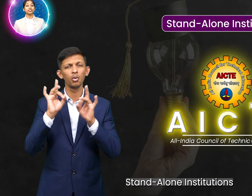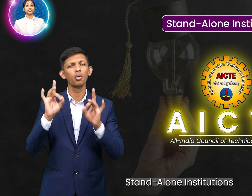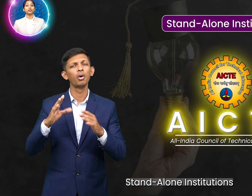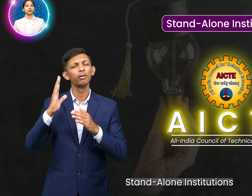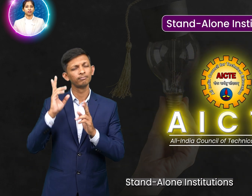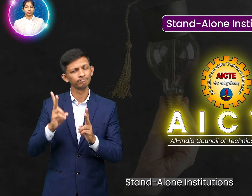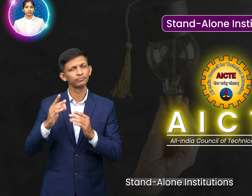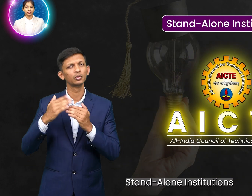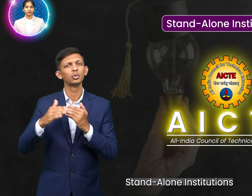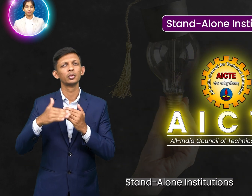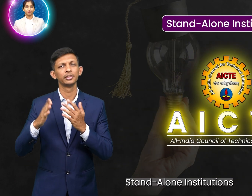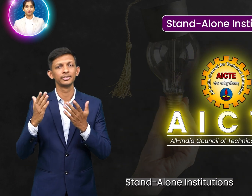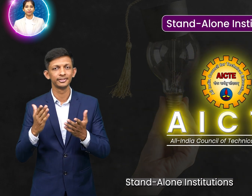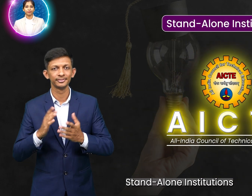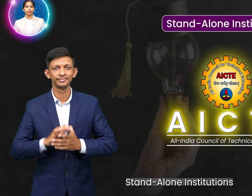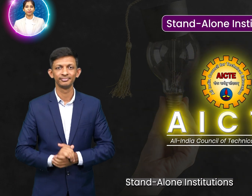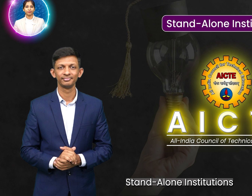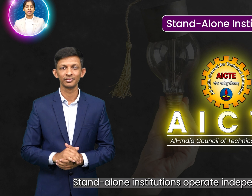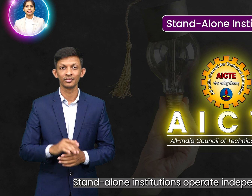Stand-alone institutions.